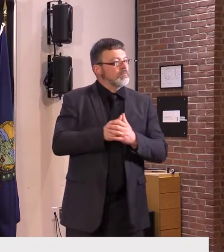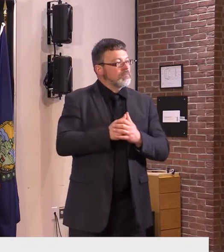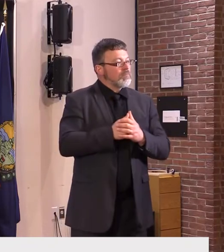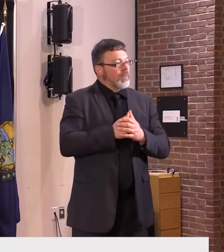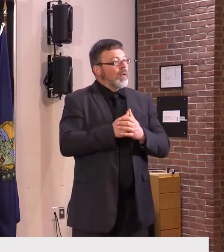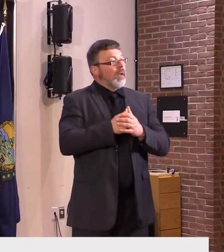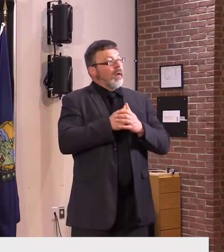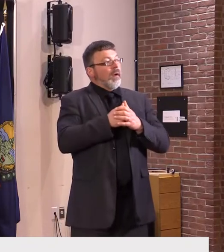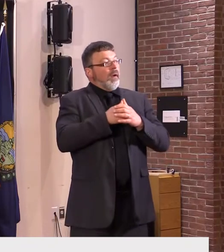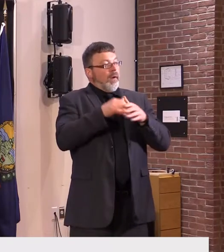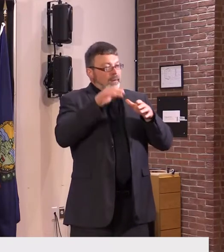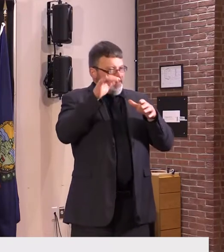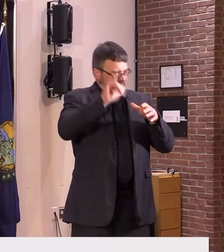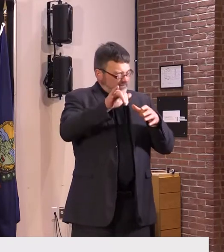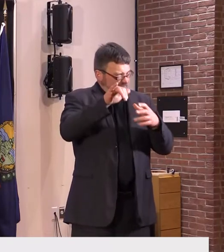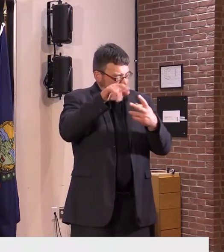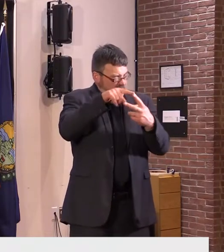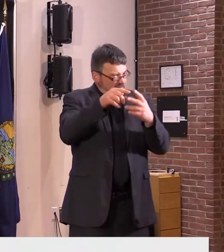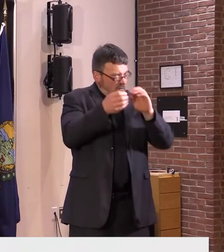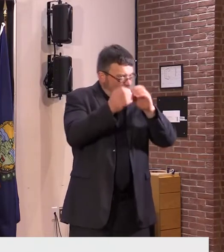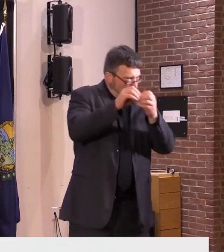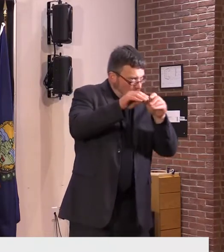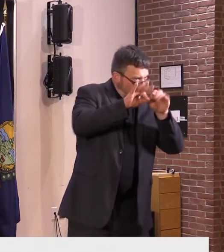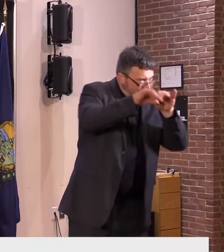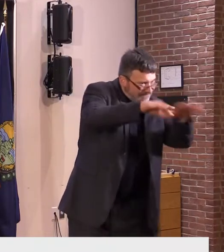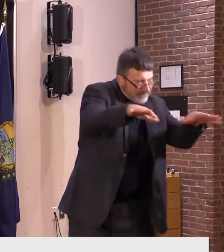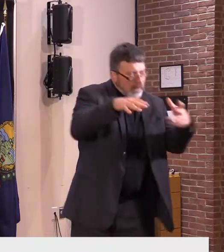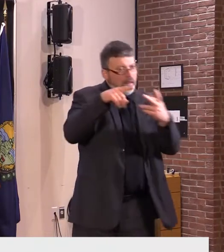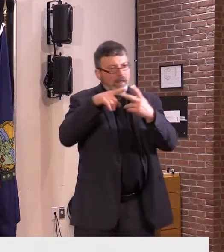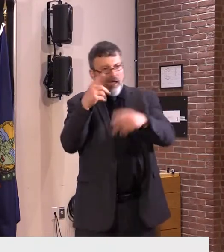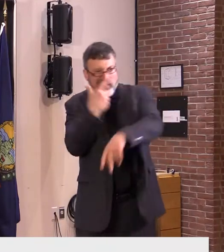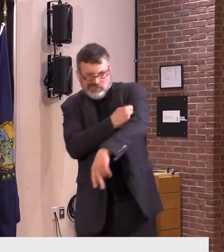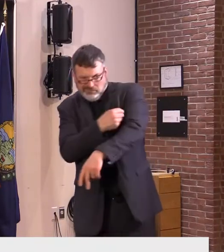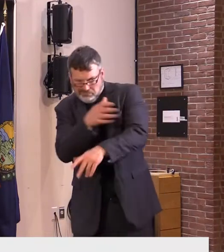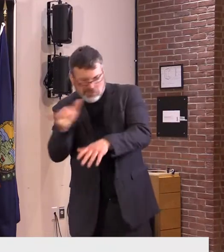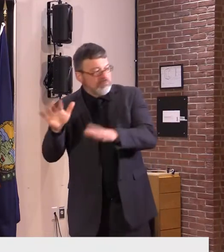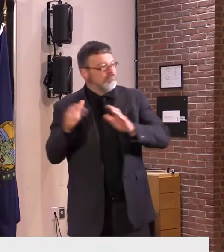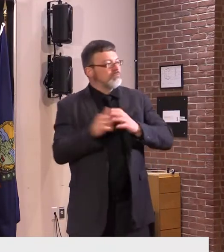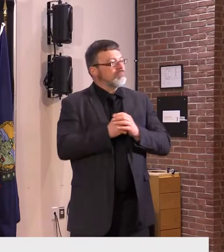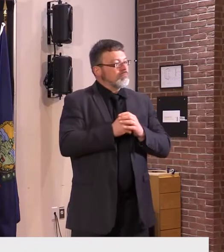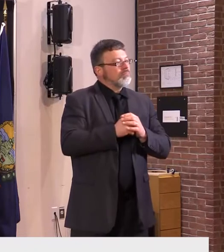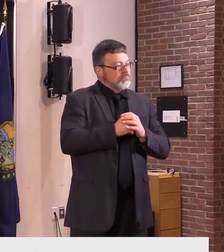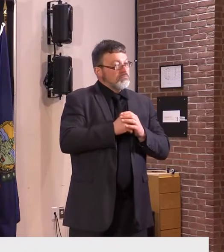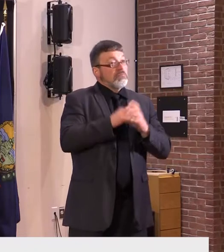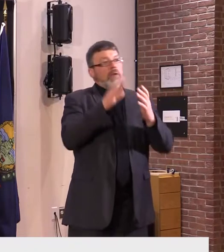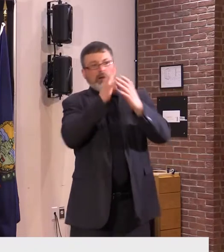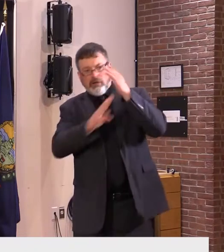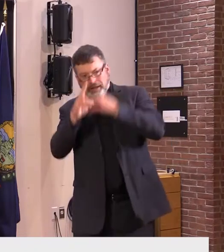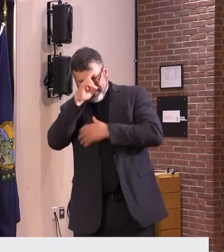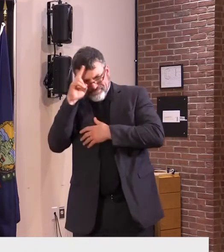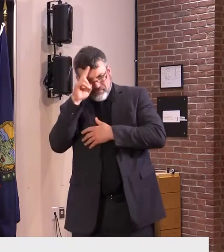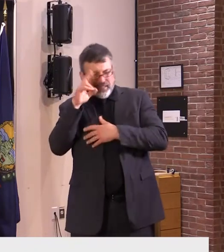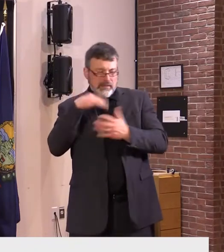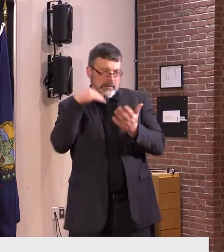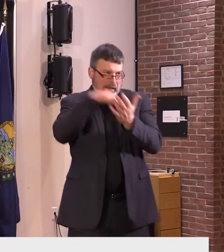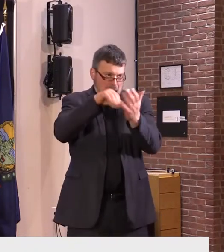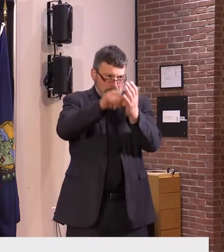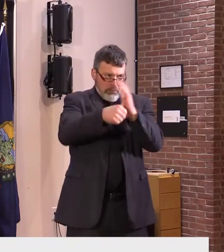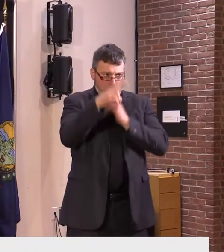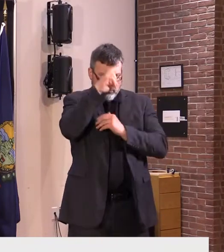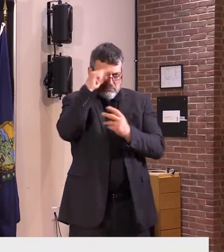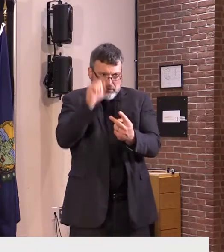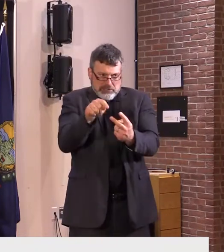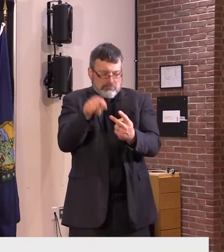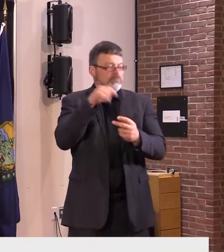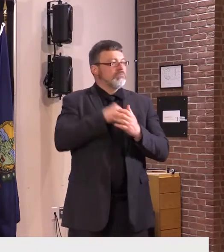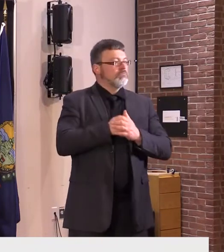rates. And there's also information on wastewater monitoring and the proportions of variants over time. You can see